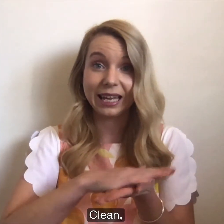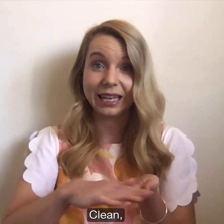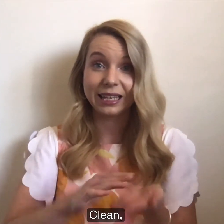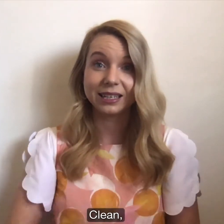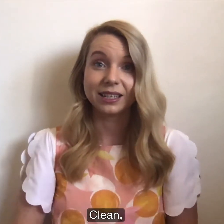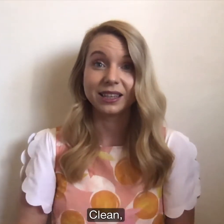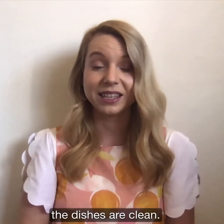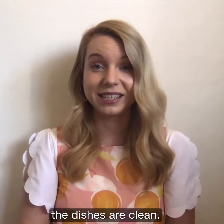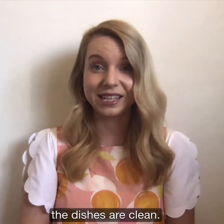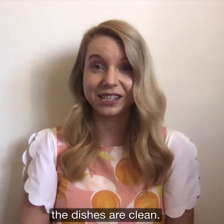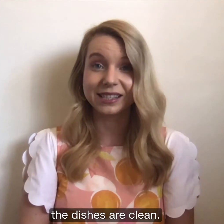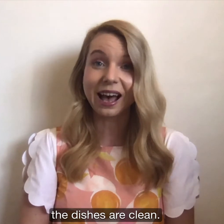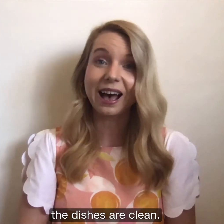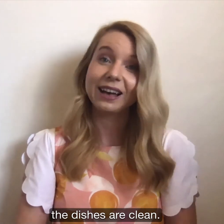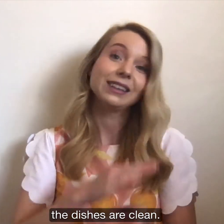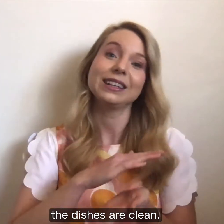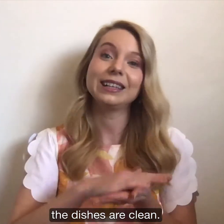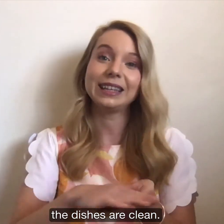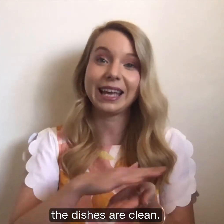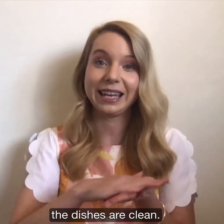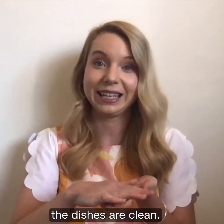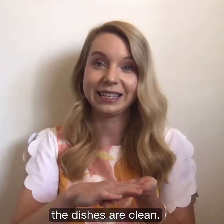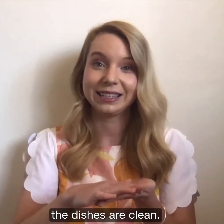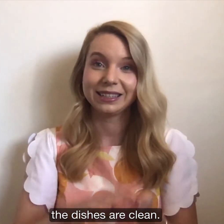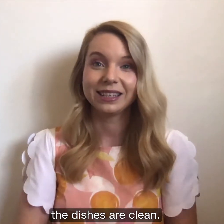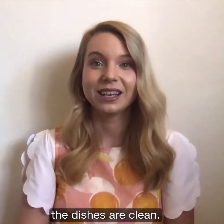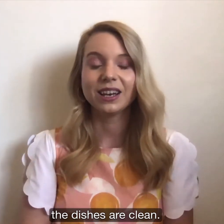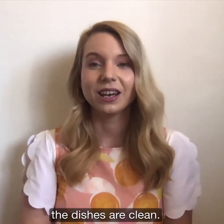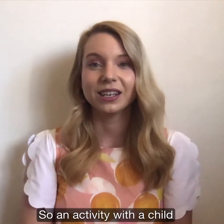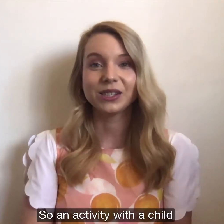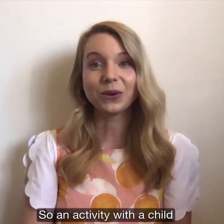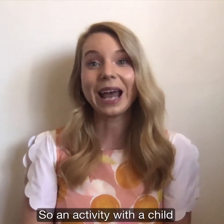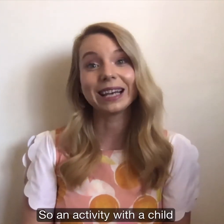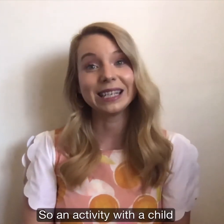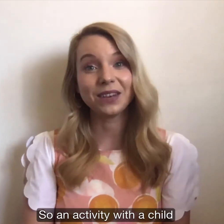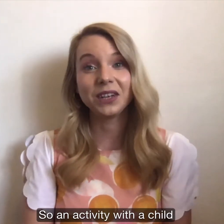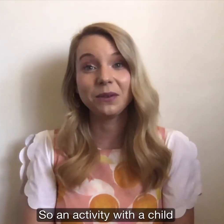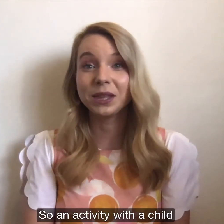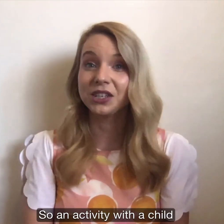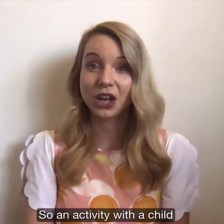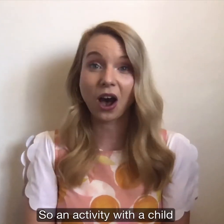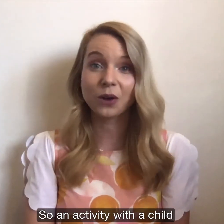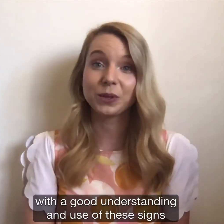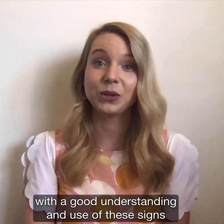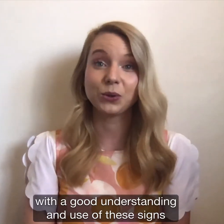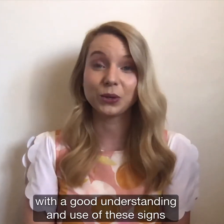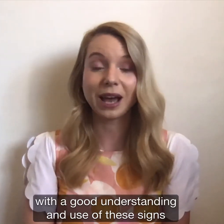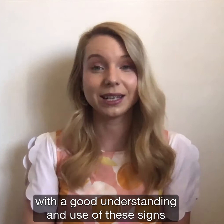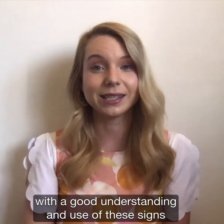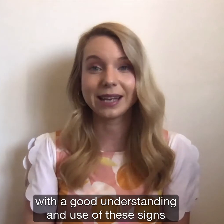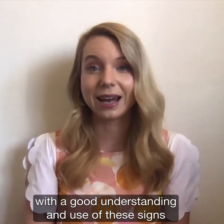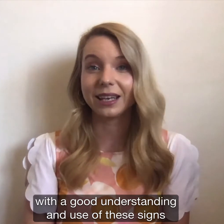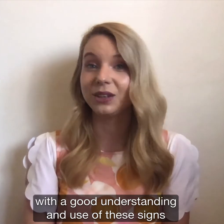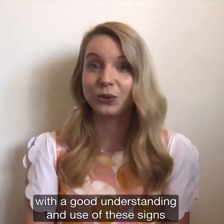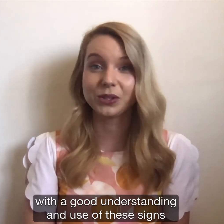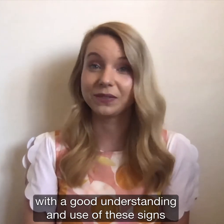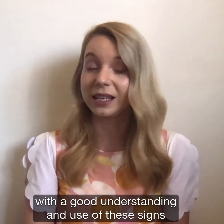Clean, the dishes are clean. So an activity with a child with a good understanding and use of these